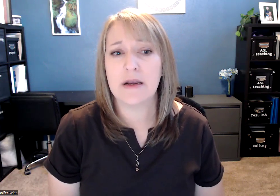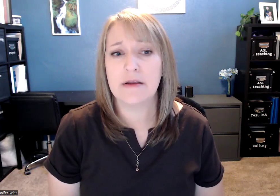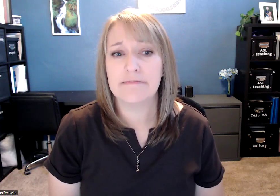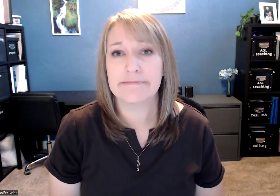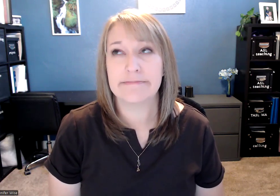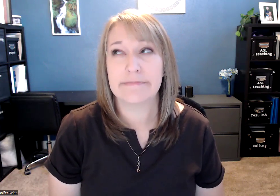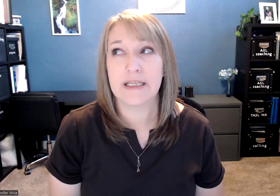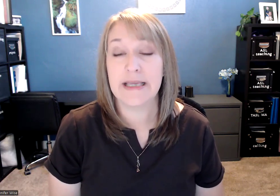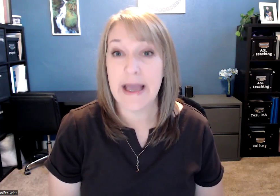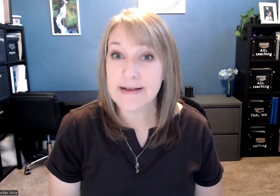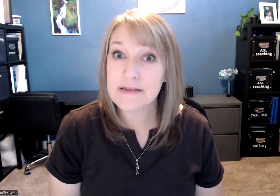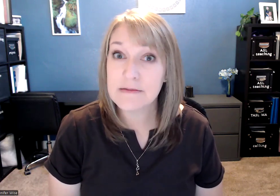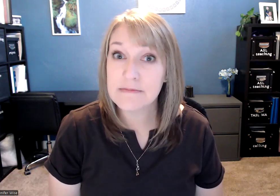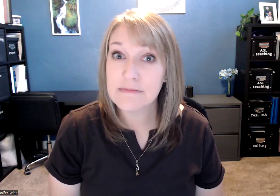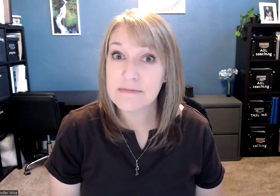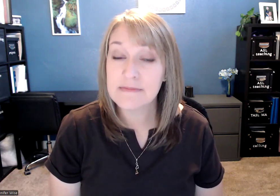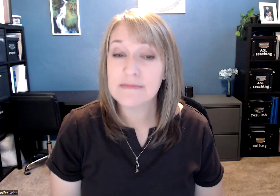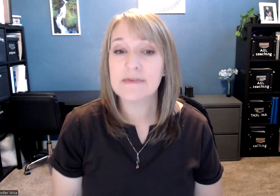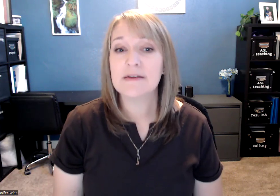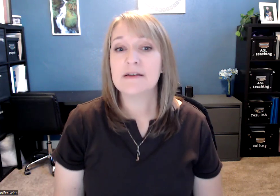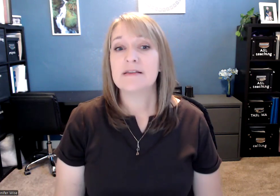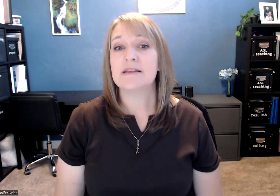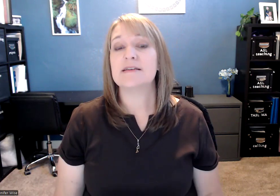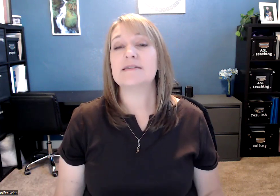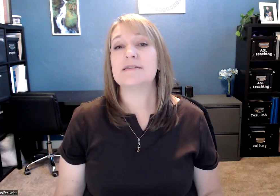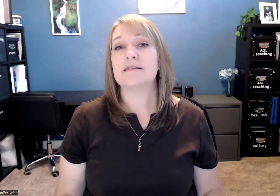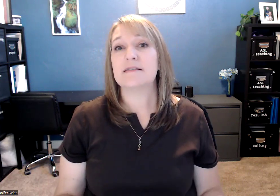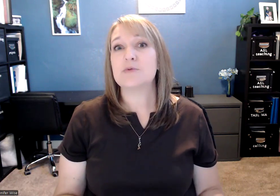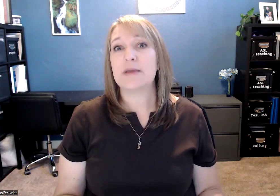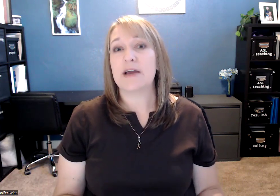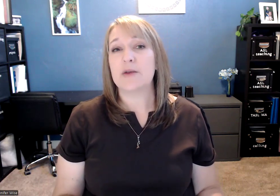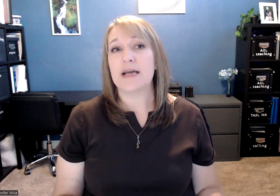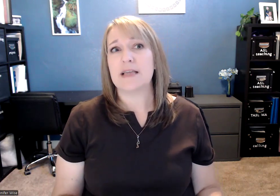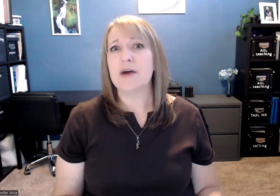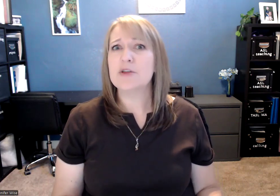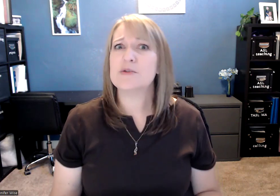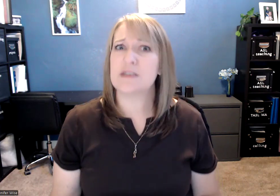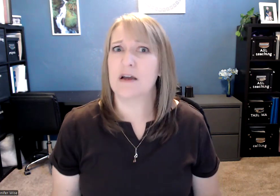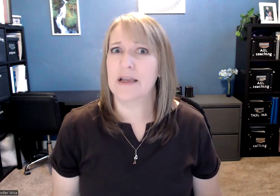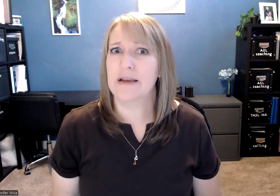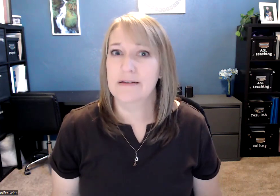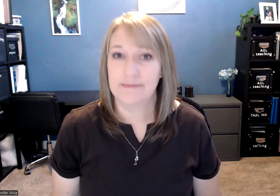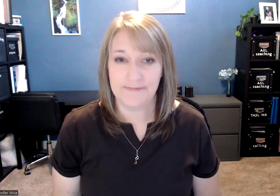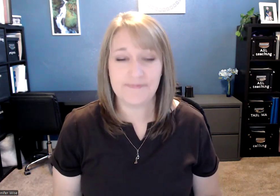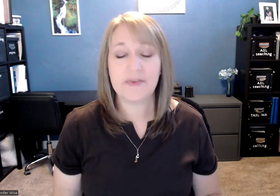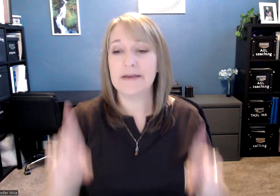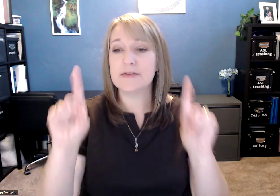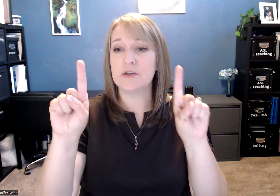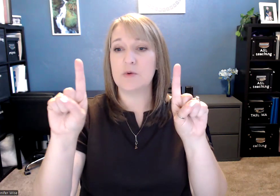sign yes? Then this would be how you would ask. How do you sign? Okay, so you want